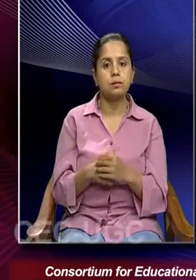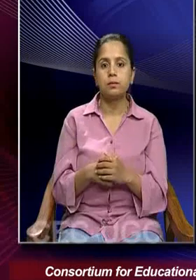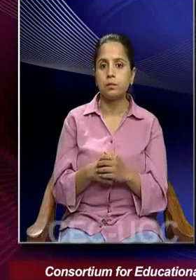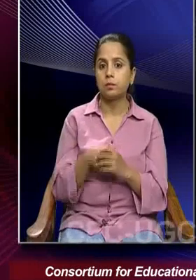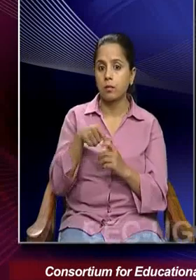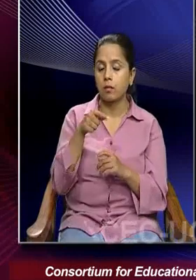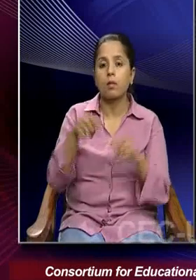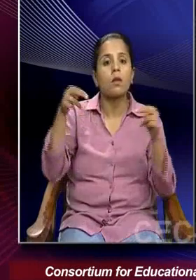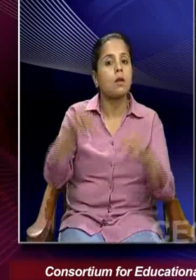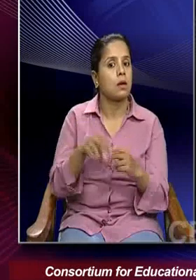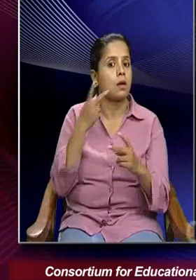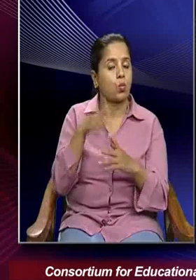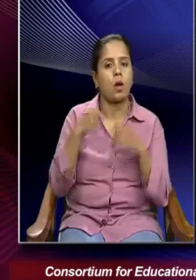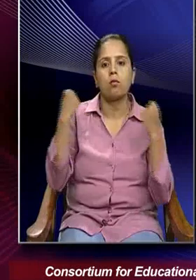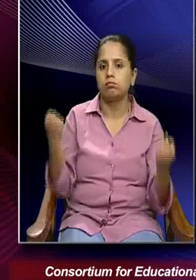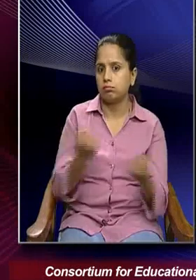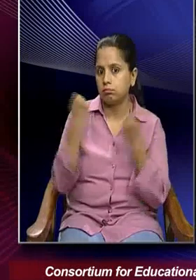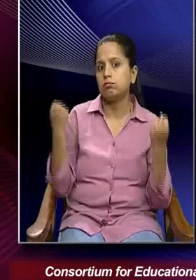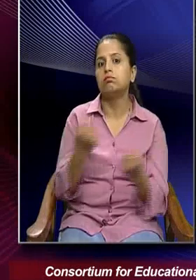It requires effort,